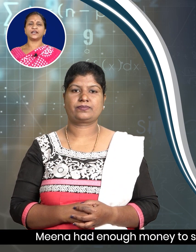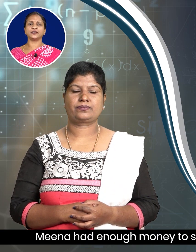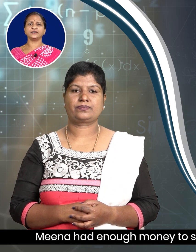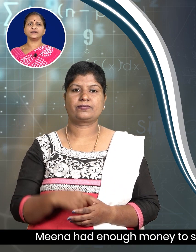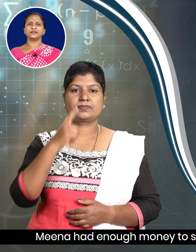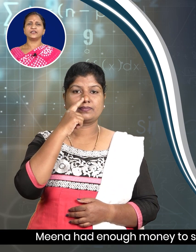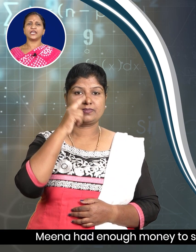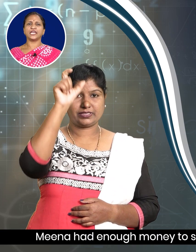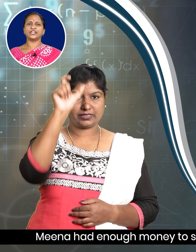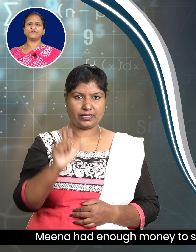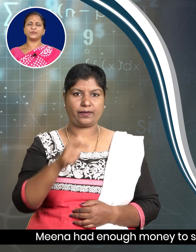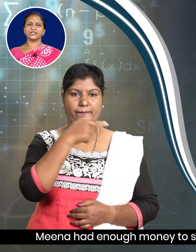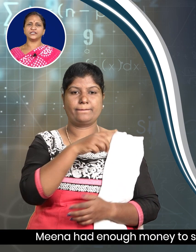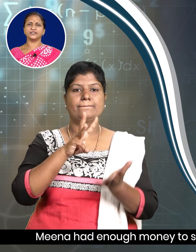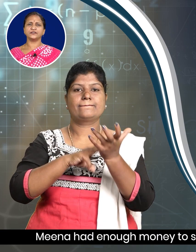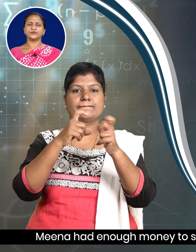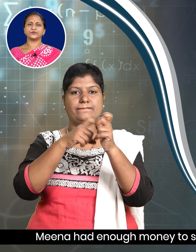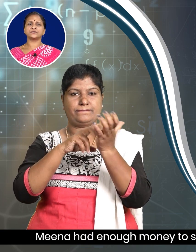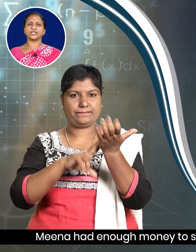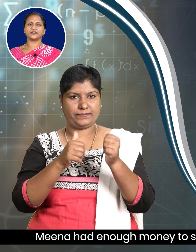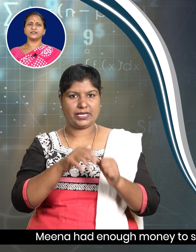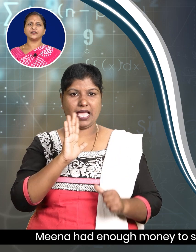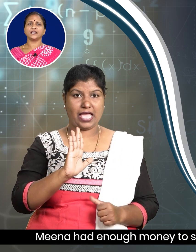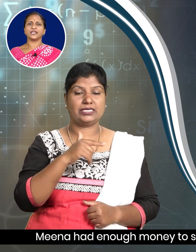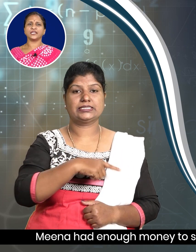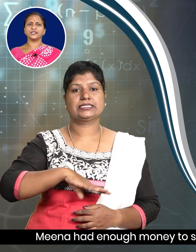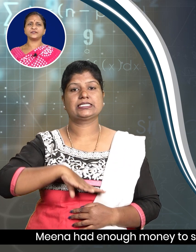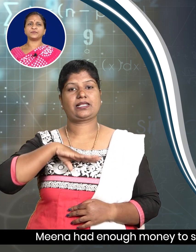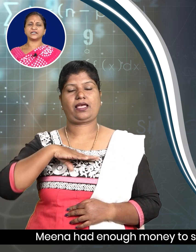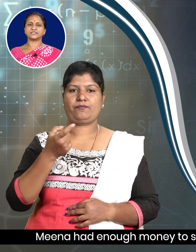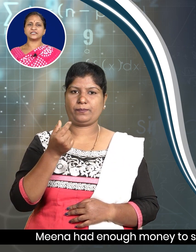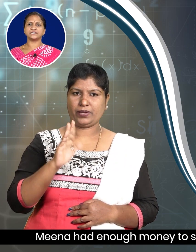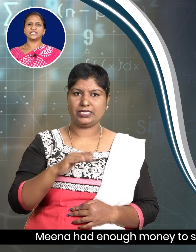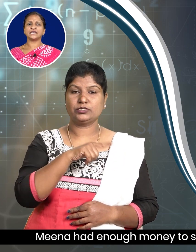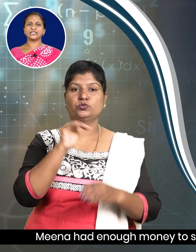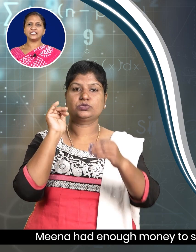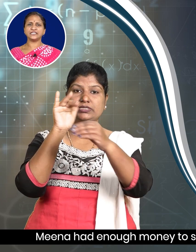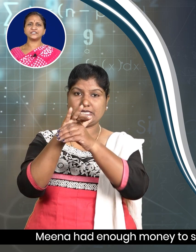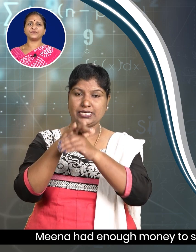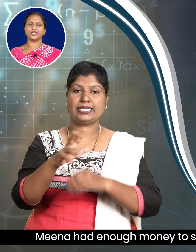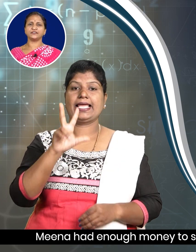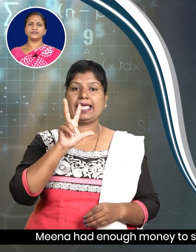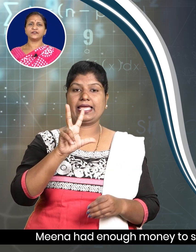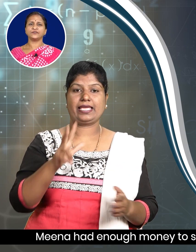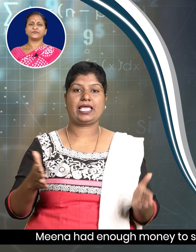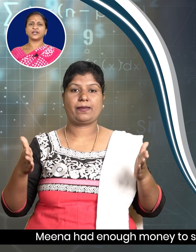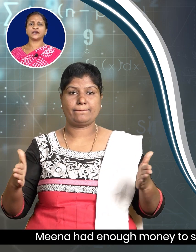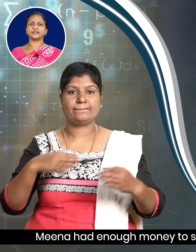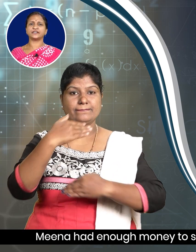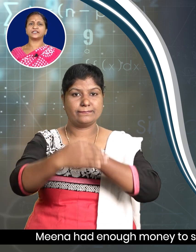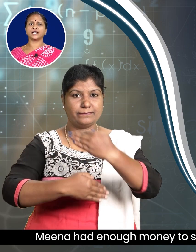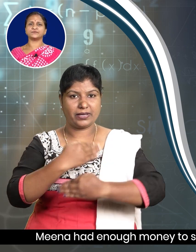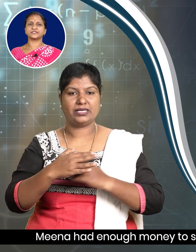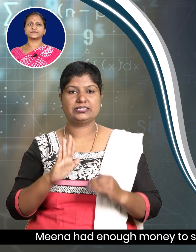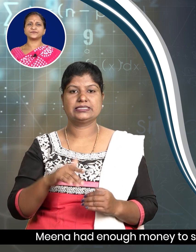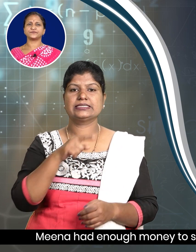Meena had enough money to send 8 parcels, each weighing